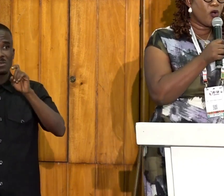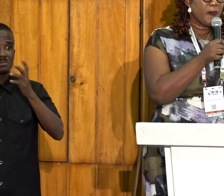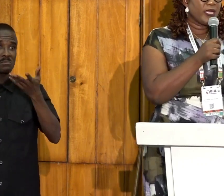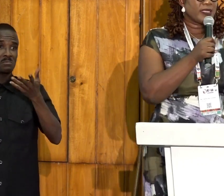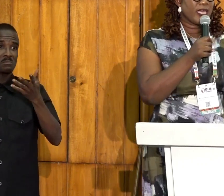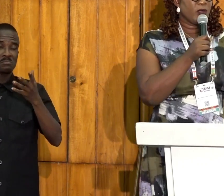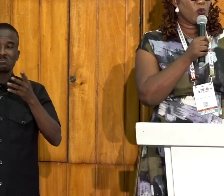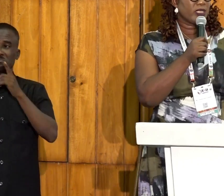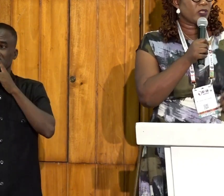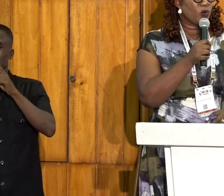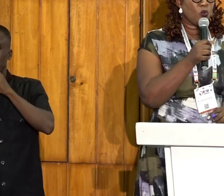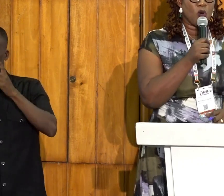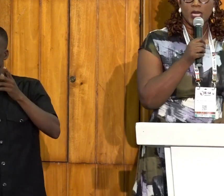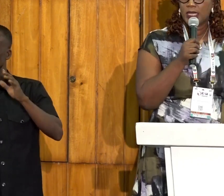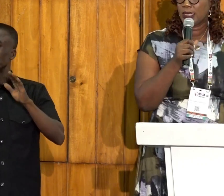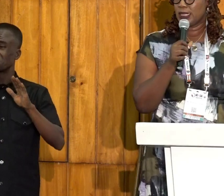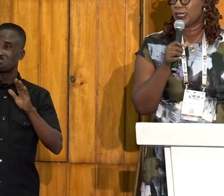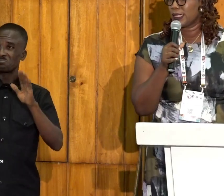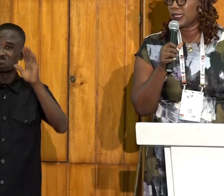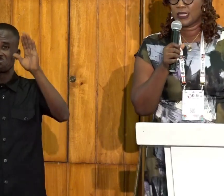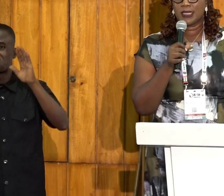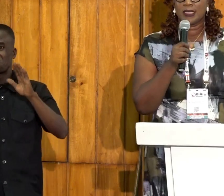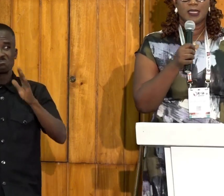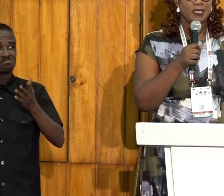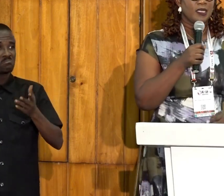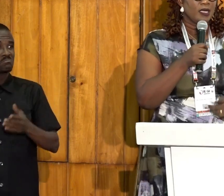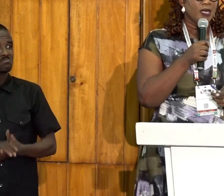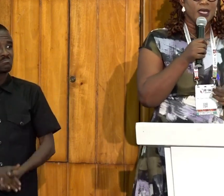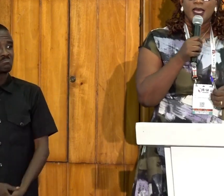Any comments, any question? One?